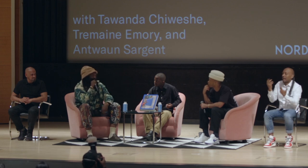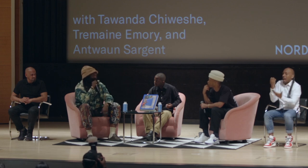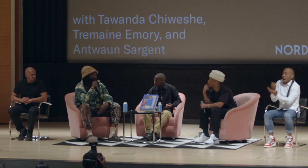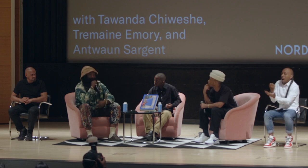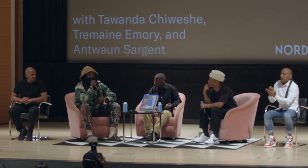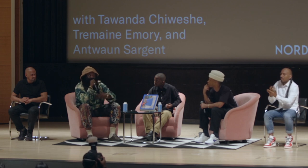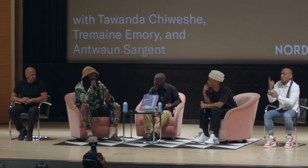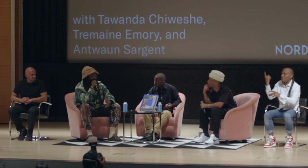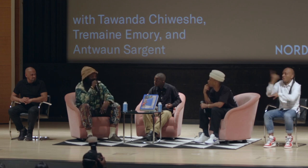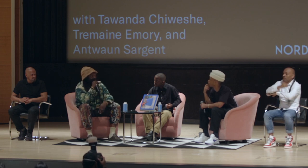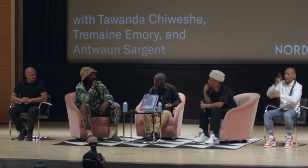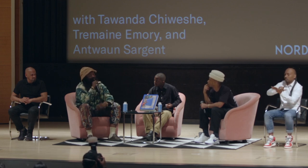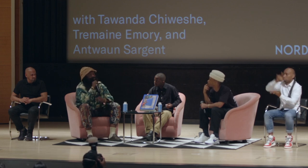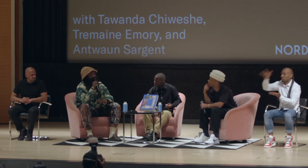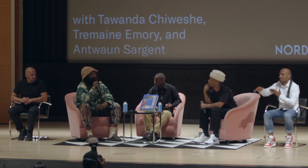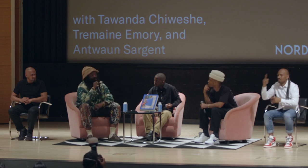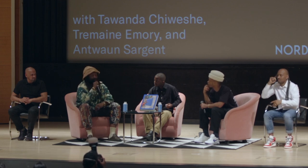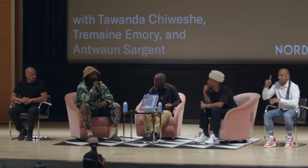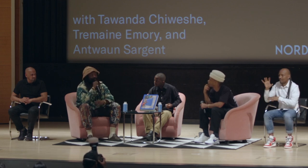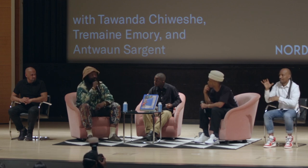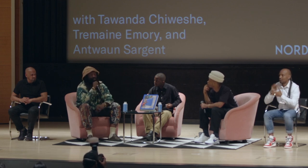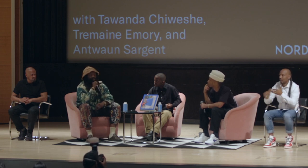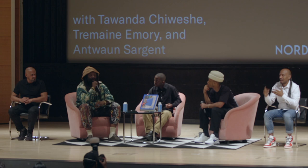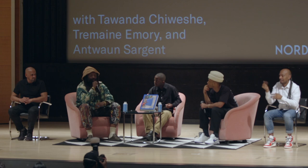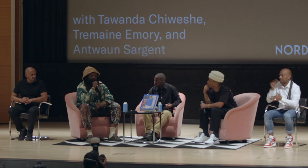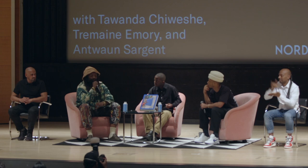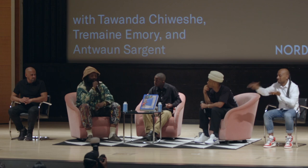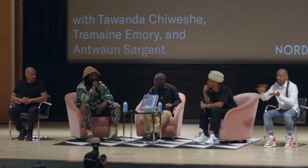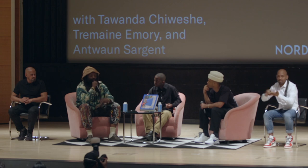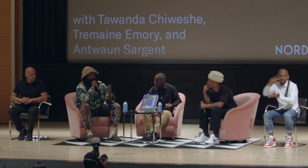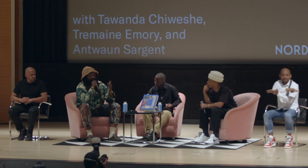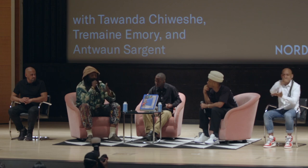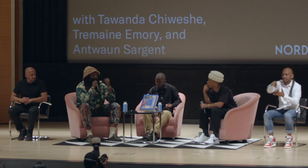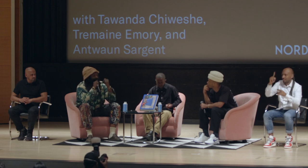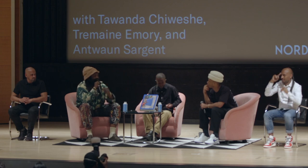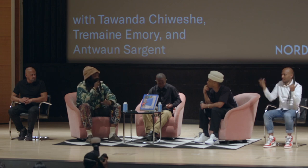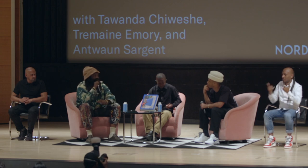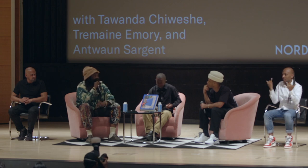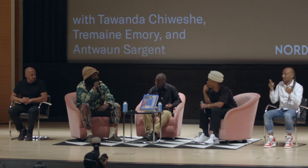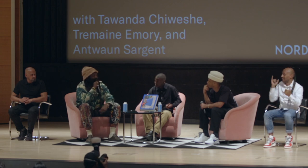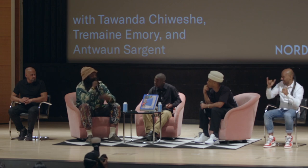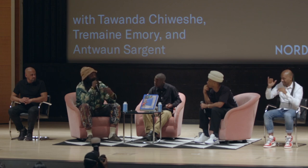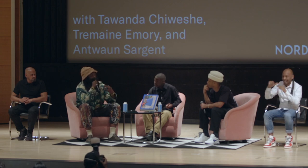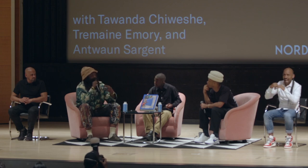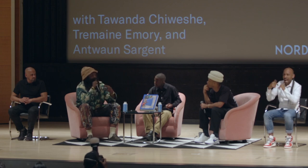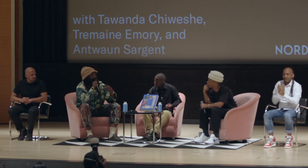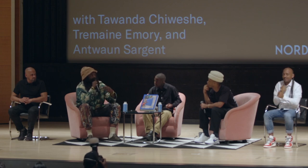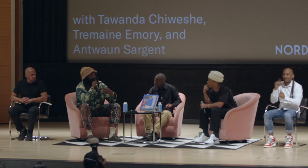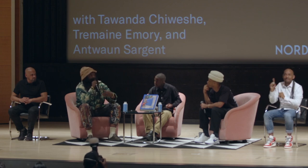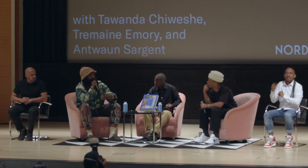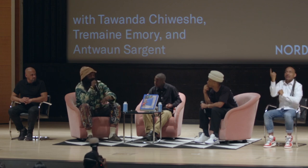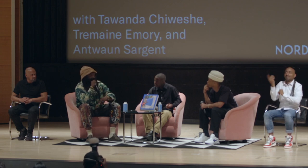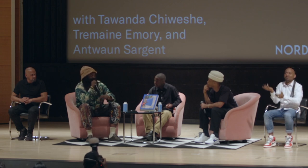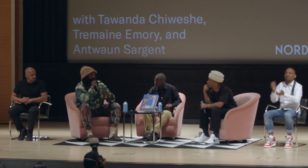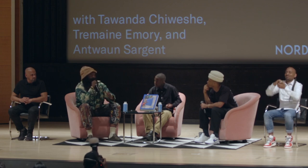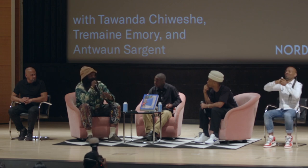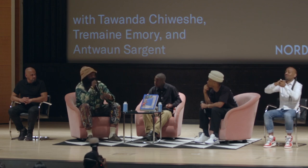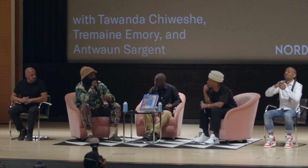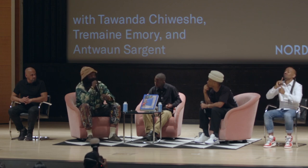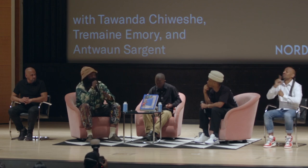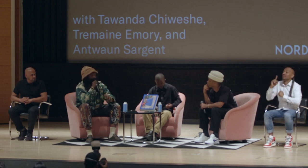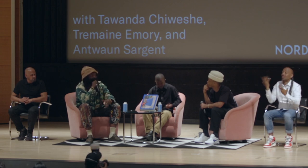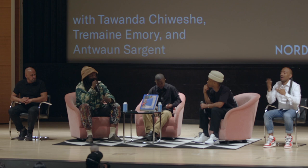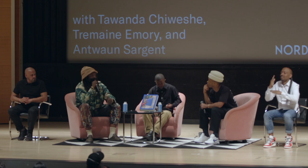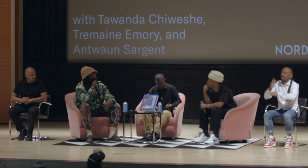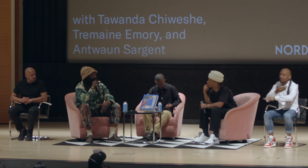one day, get paid $500. You know what I mean? Mm-hmm. And that was how we first started collaborating, was music, parties,